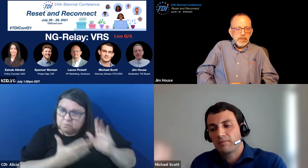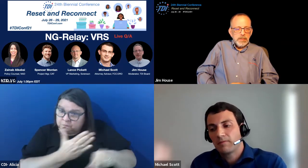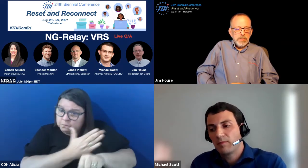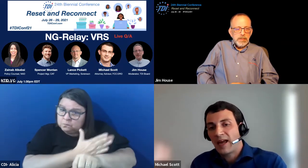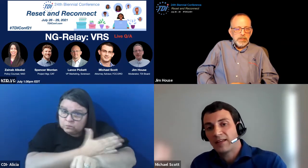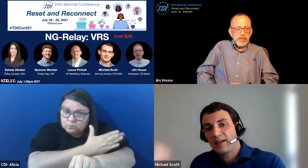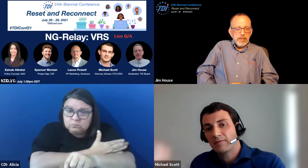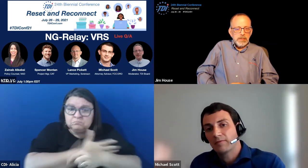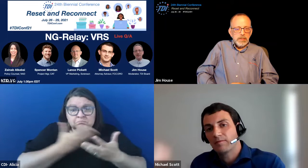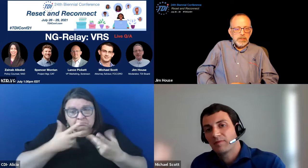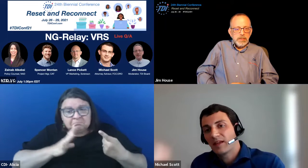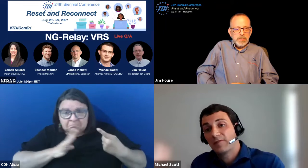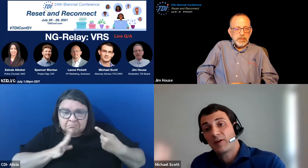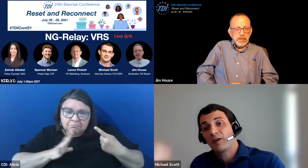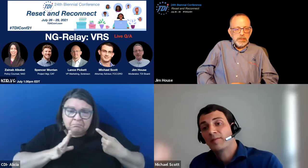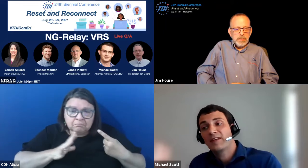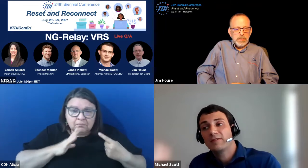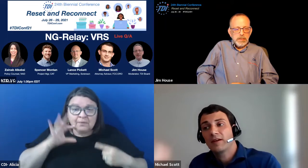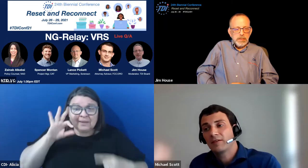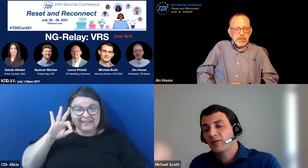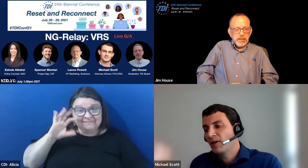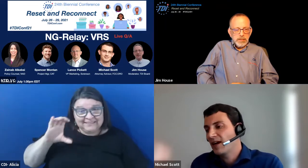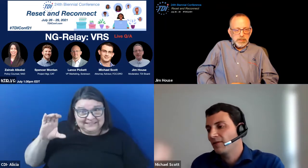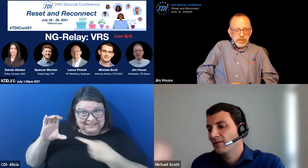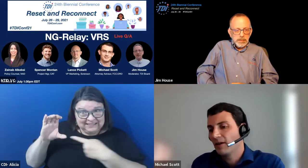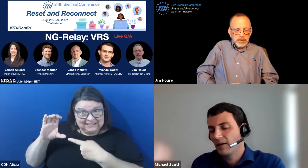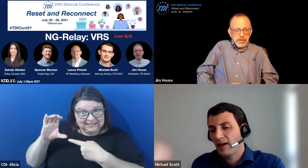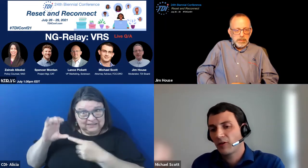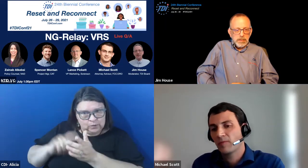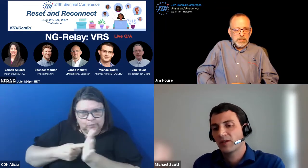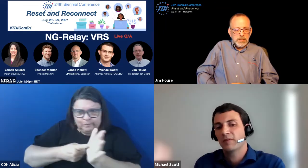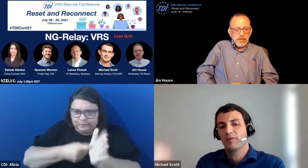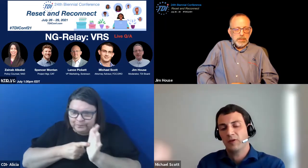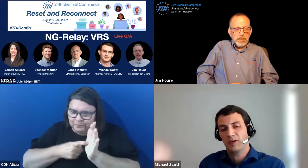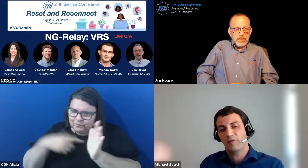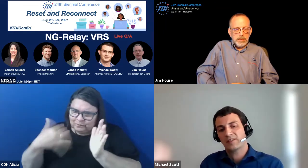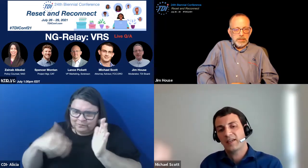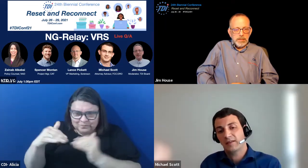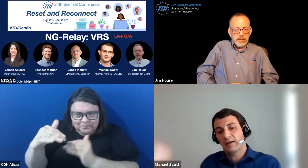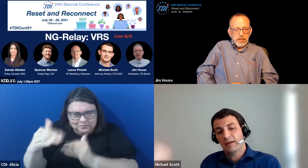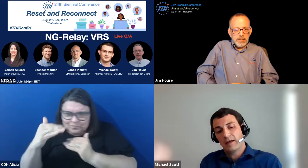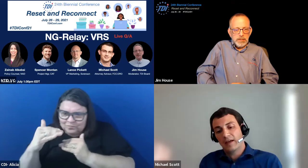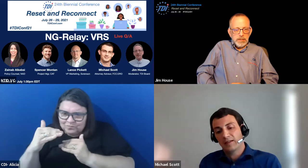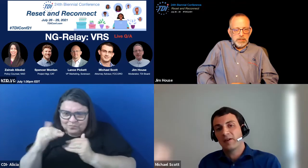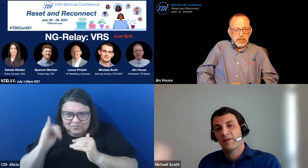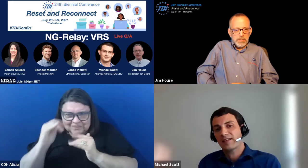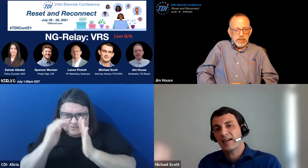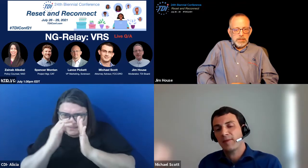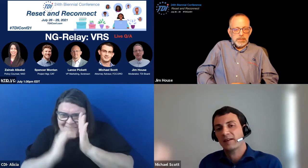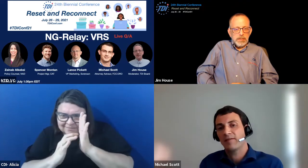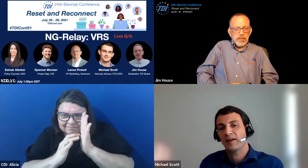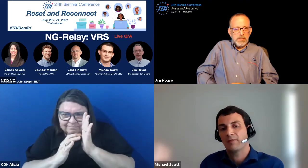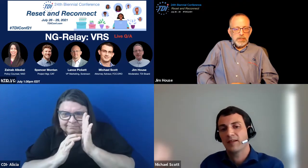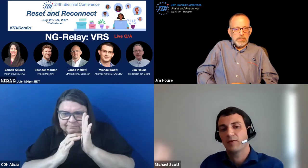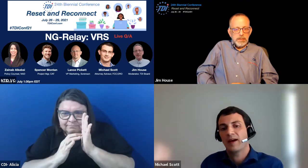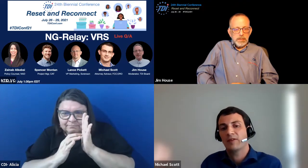FCC's mandate is fairly limited. We have, in terms of, we oversee the VRS